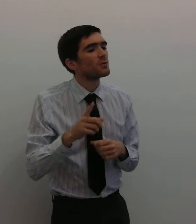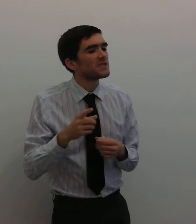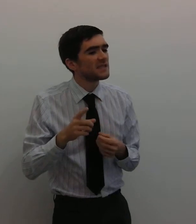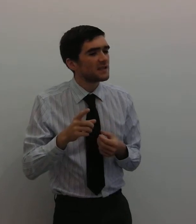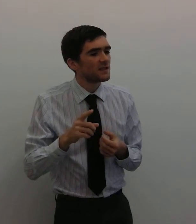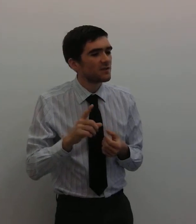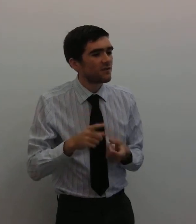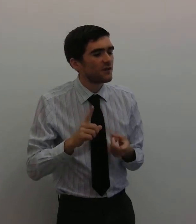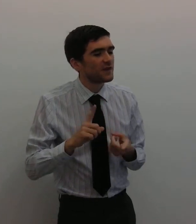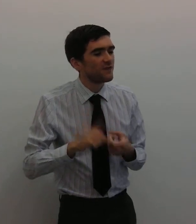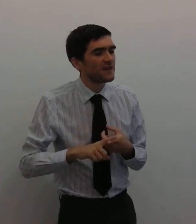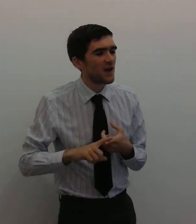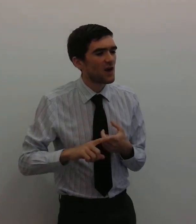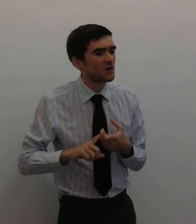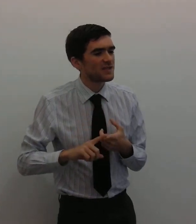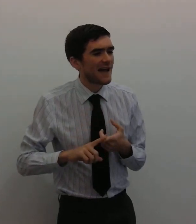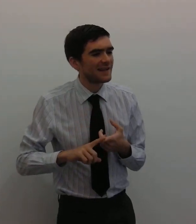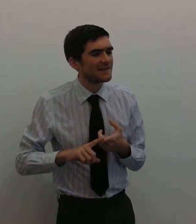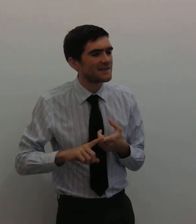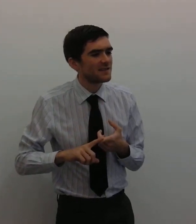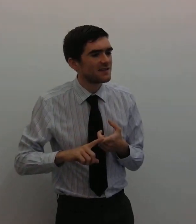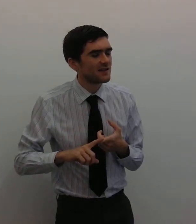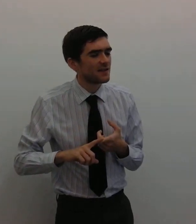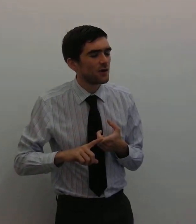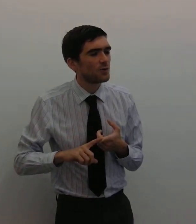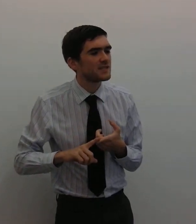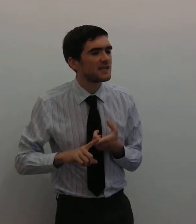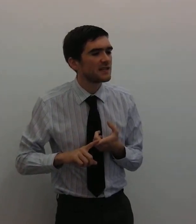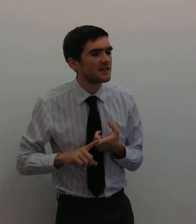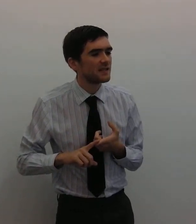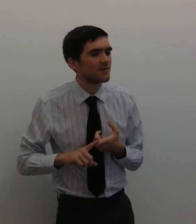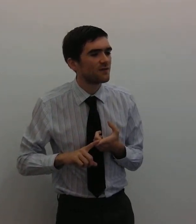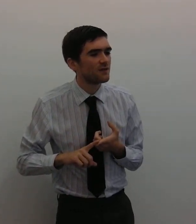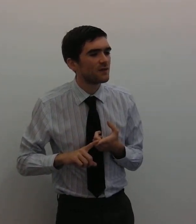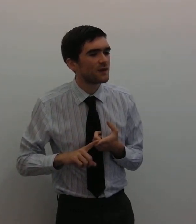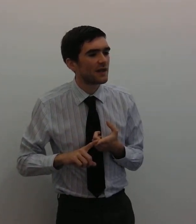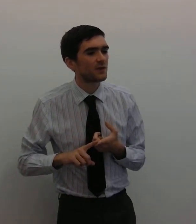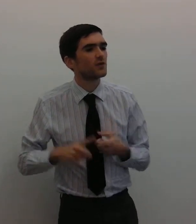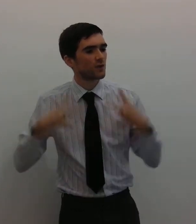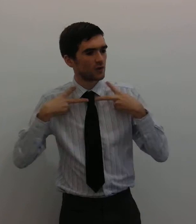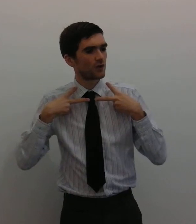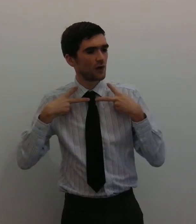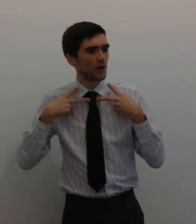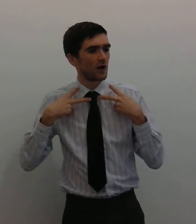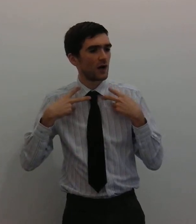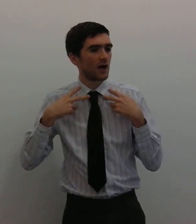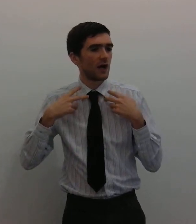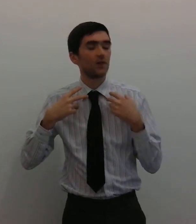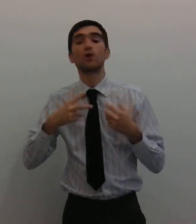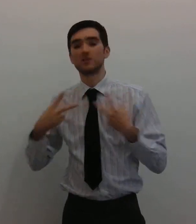the for the fee earners and who is it? The lawyers and costs team. And the cost team.